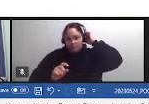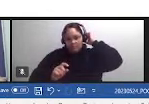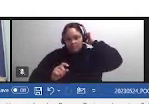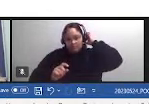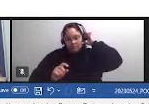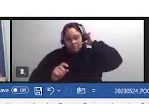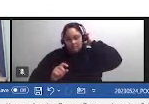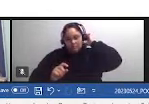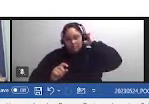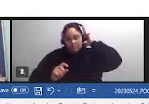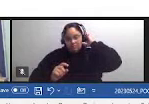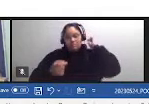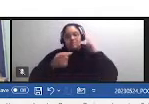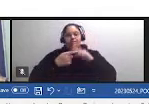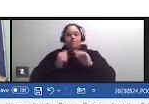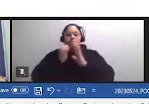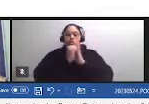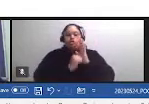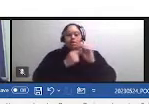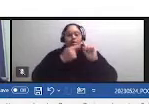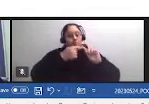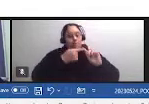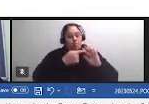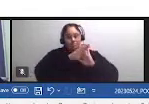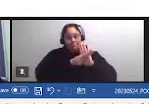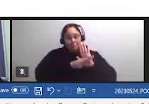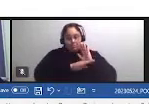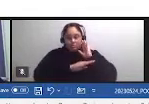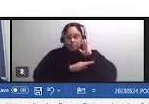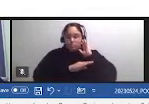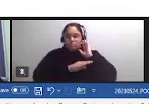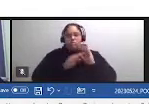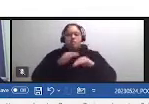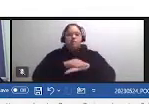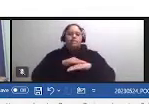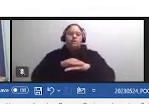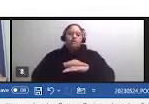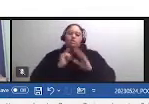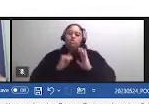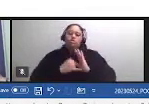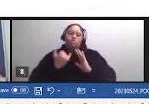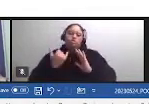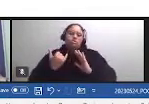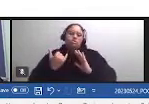what our agenda item was, Chairperson. And it was basically just